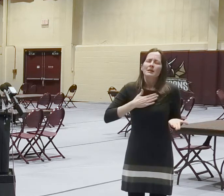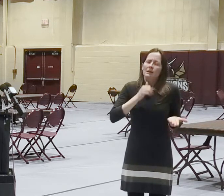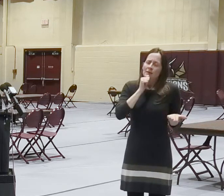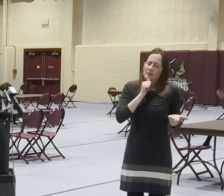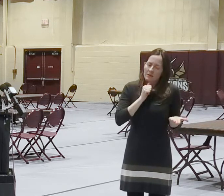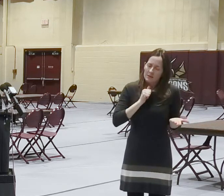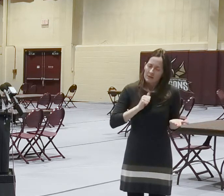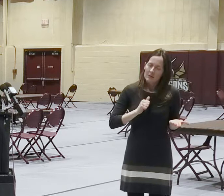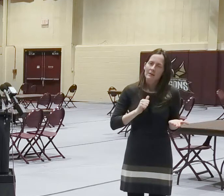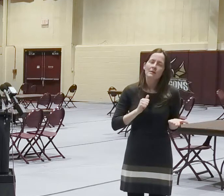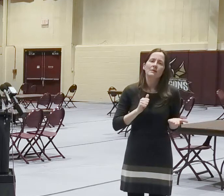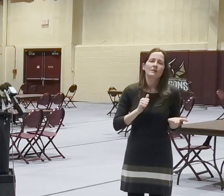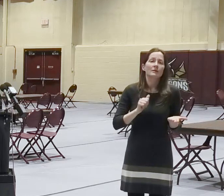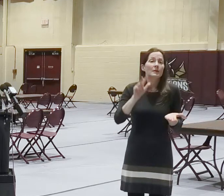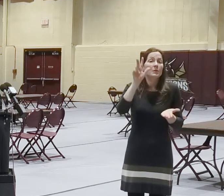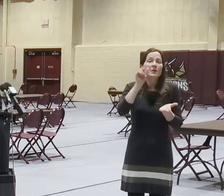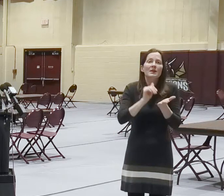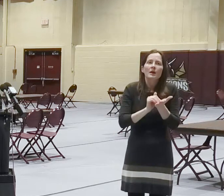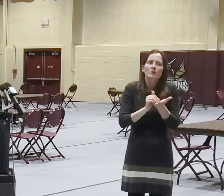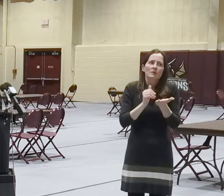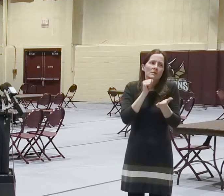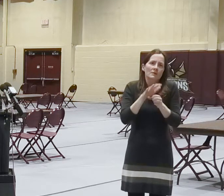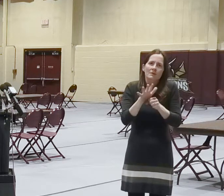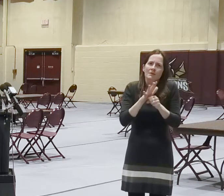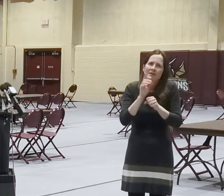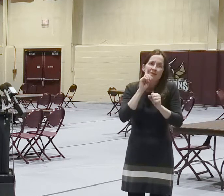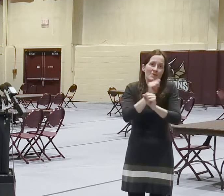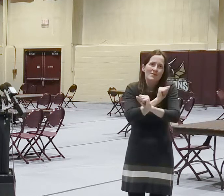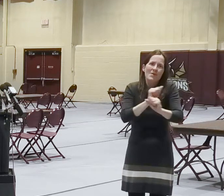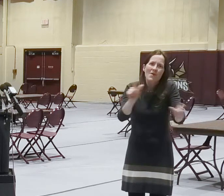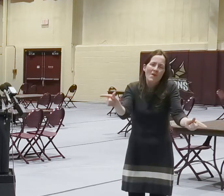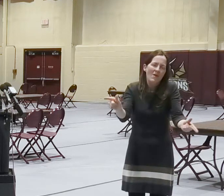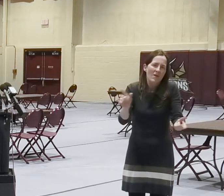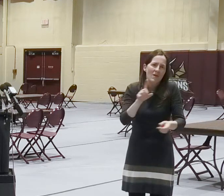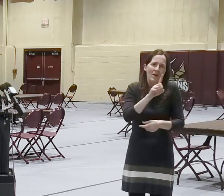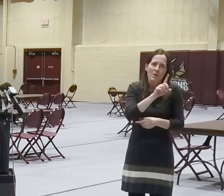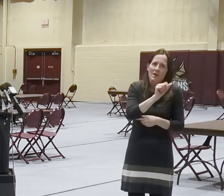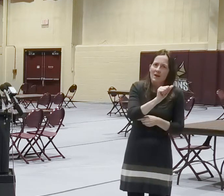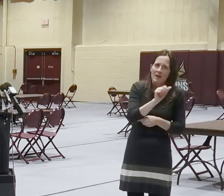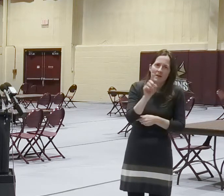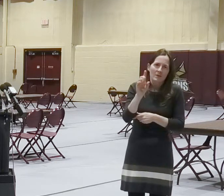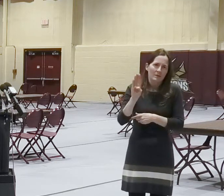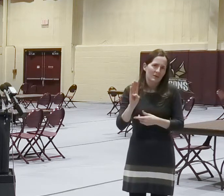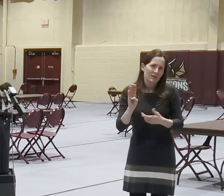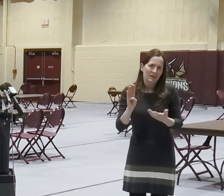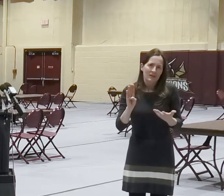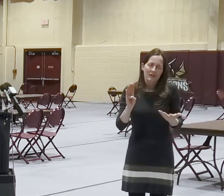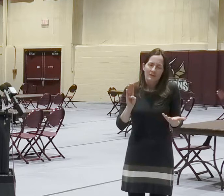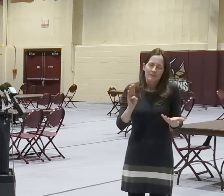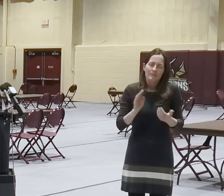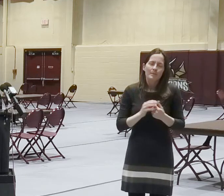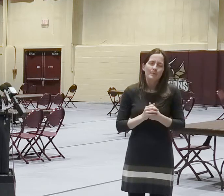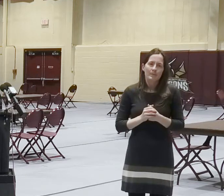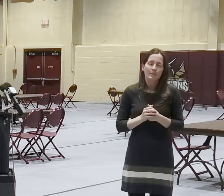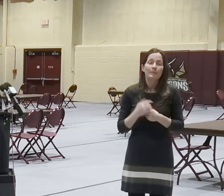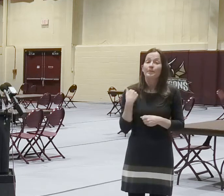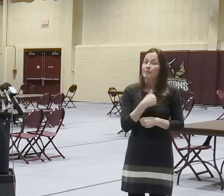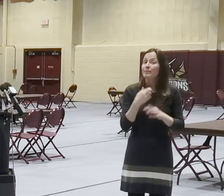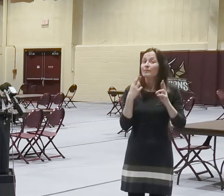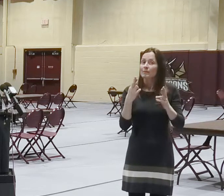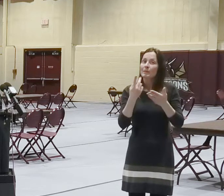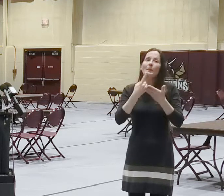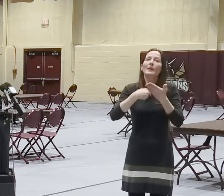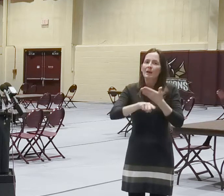doses cannot possibly reach everyone in 1A and 1B. We hope next week's